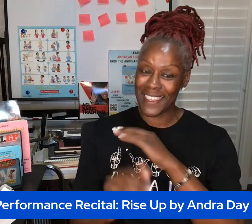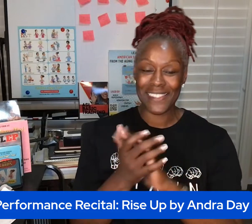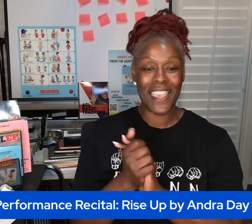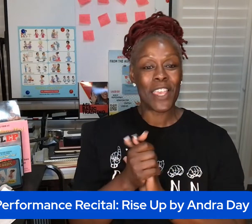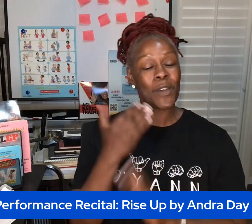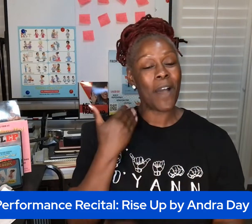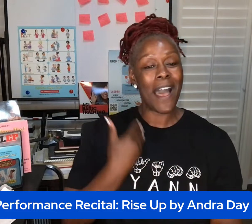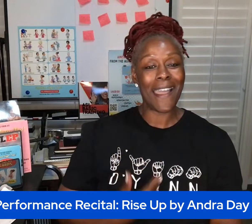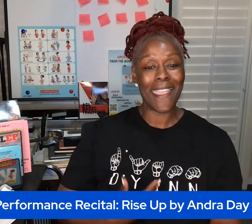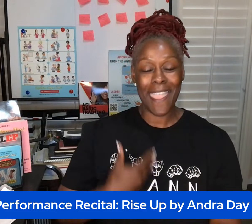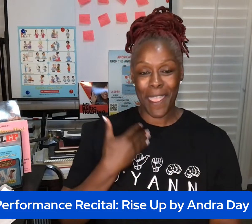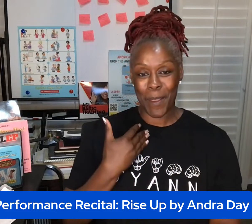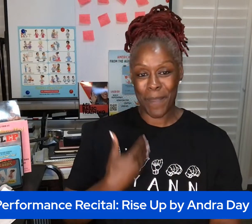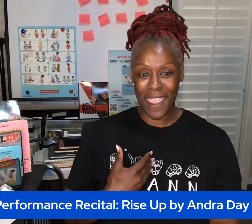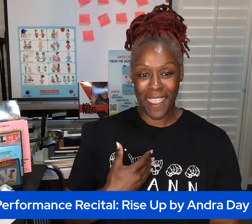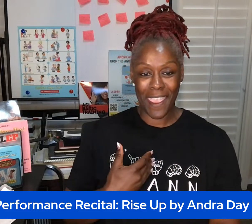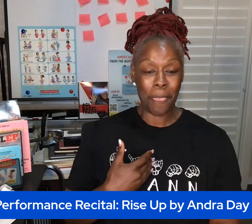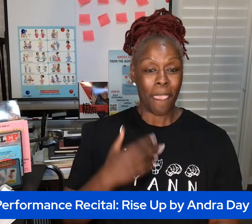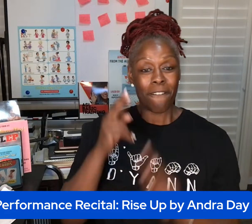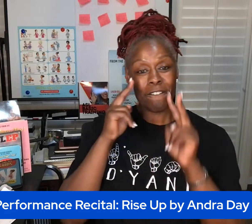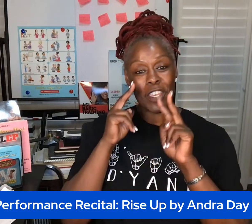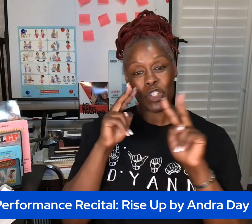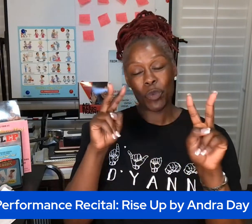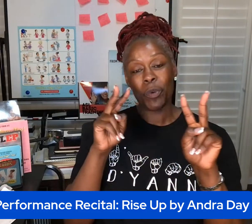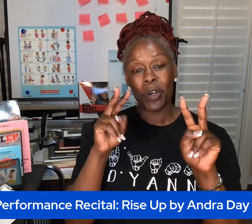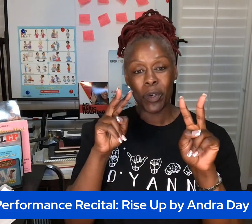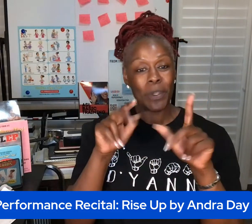access. So I am a visual